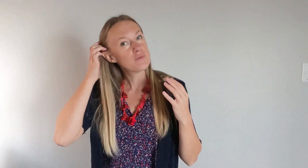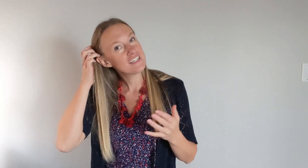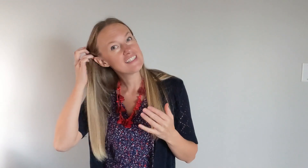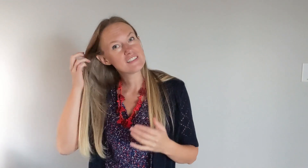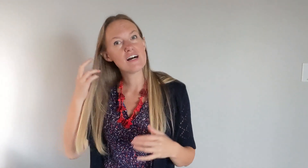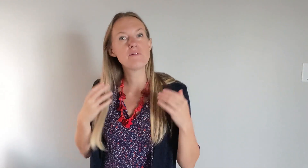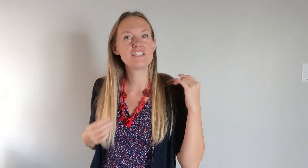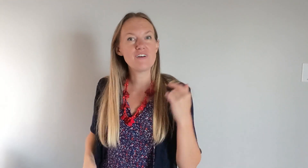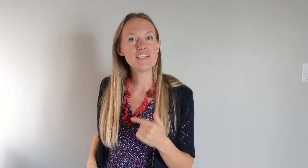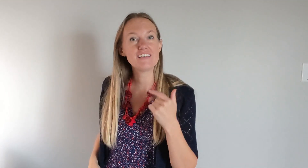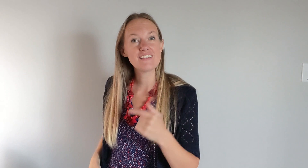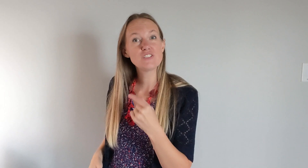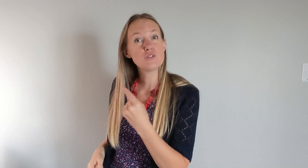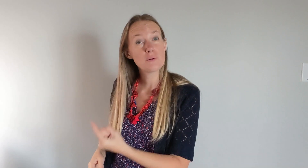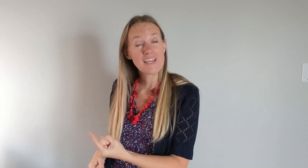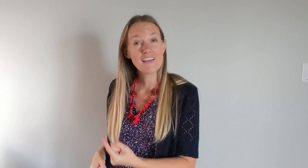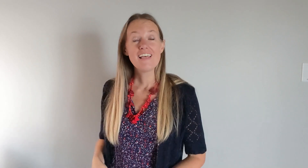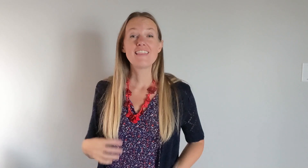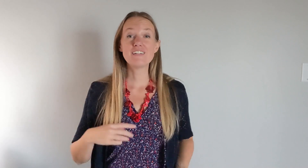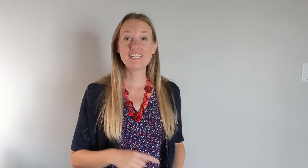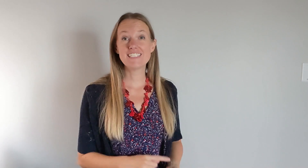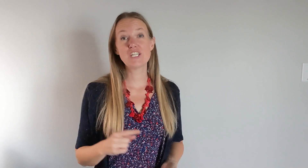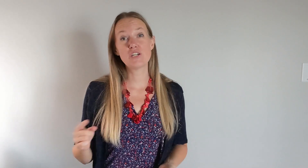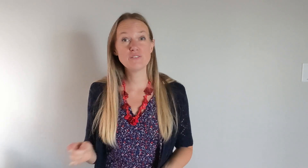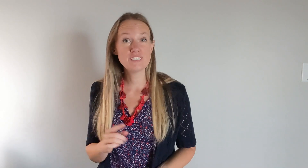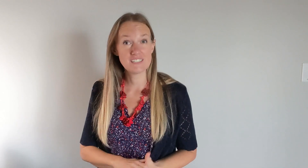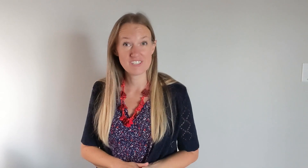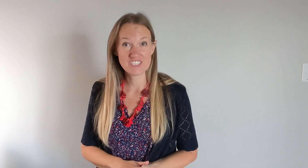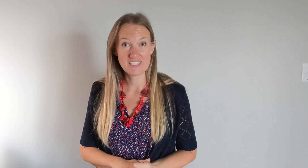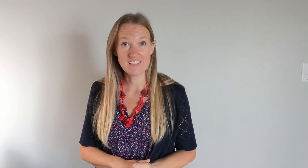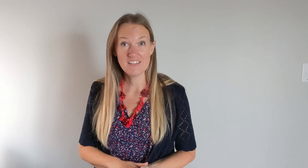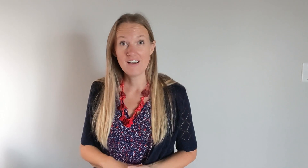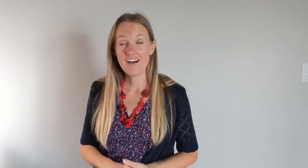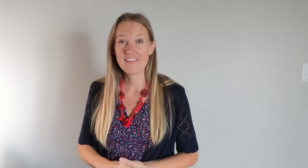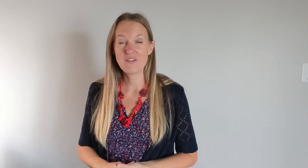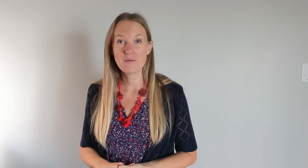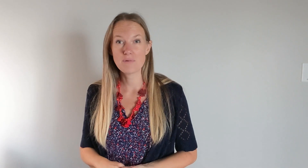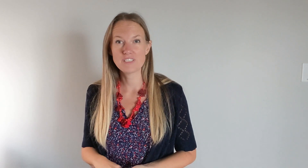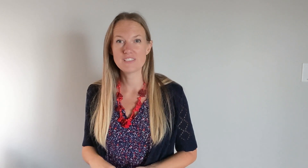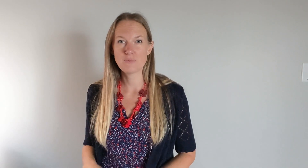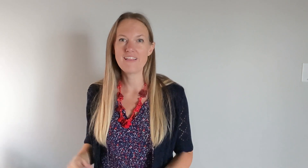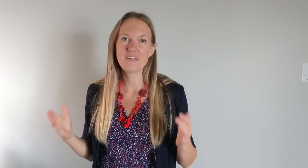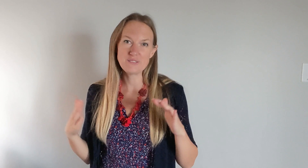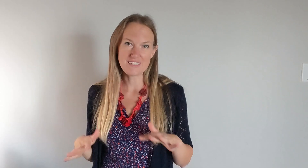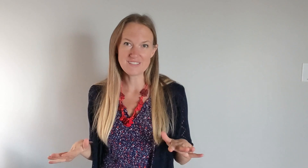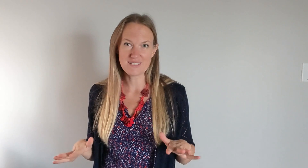really like the song but just find it a little too quick, there is an acoustic version that you can purchase as well that goes a little